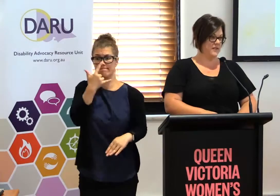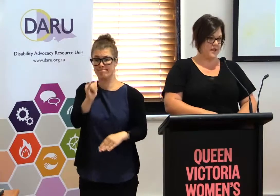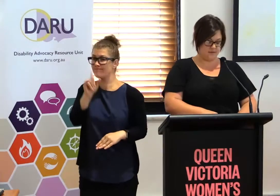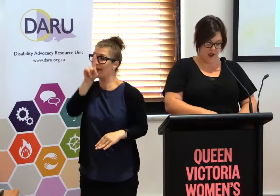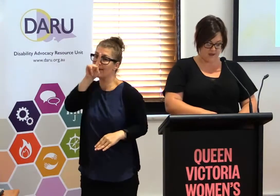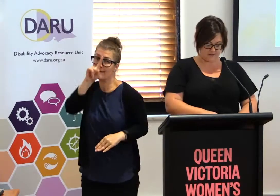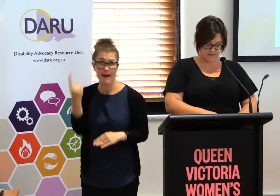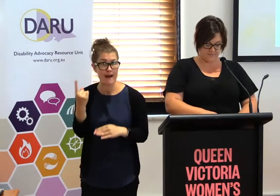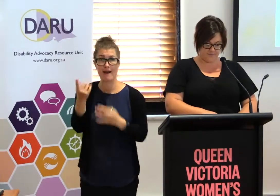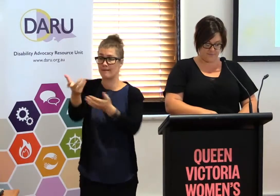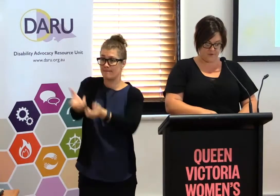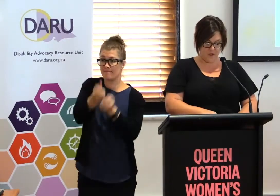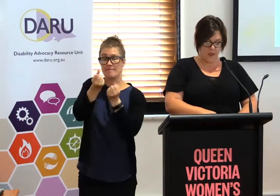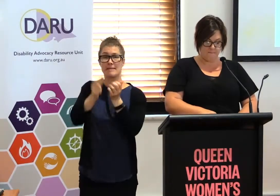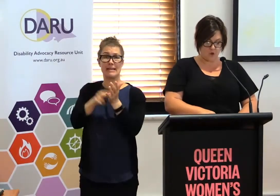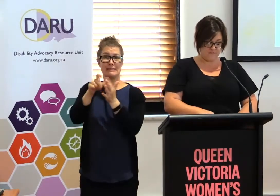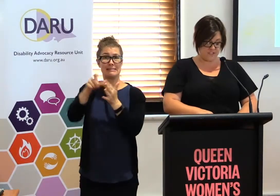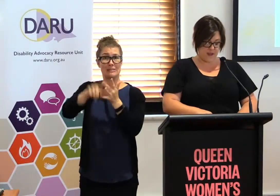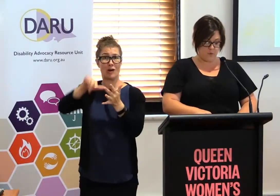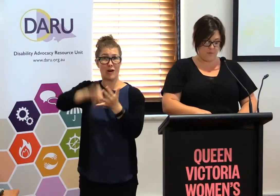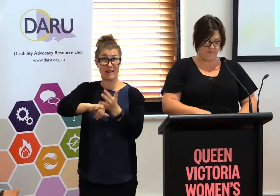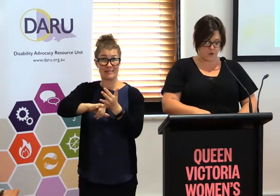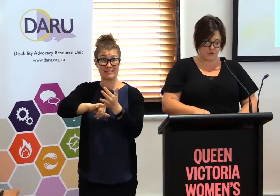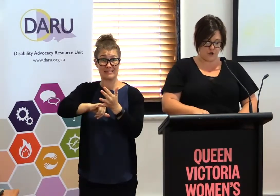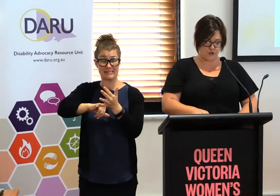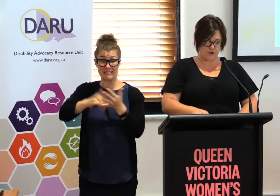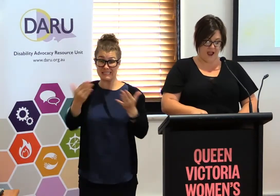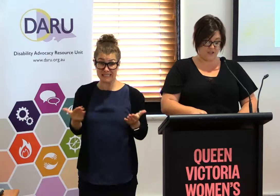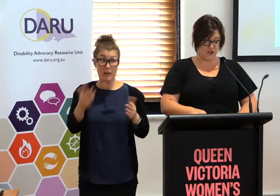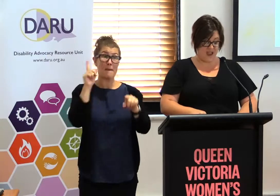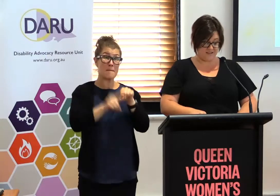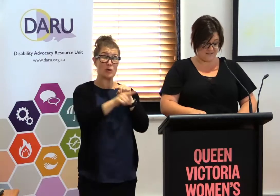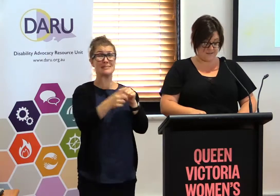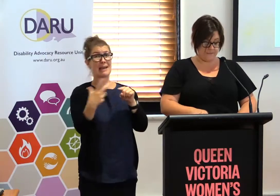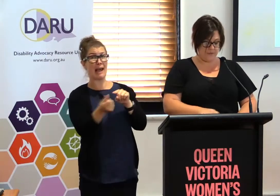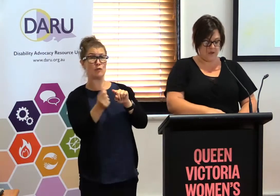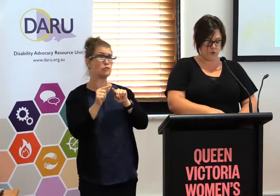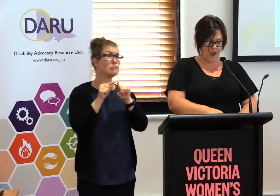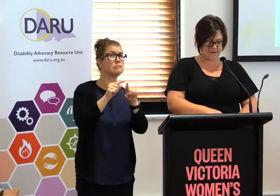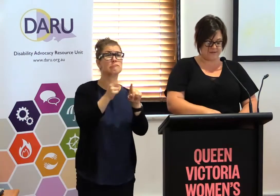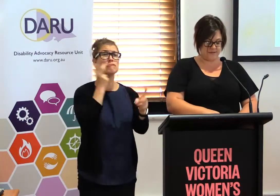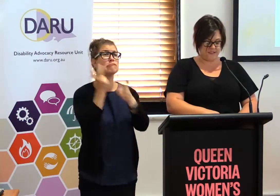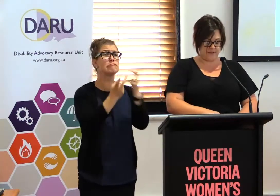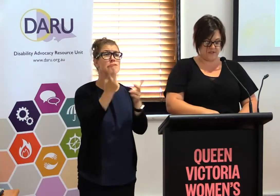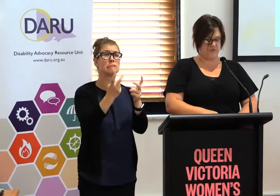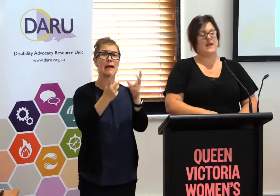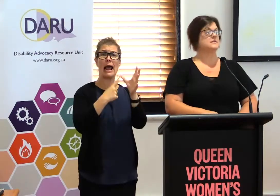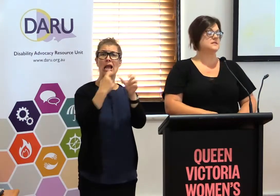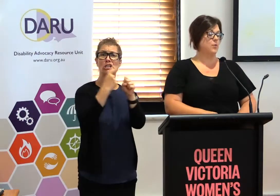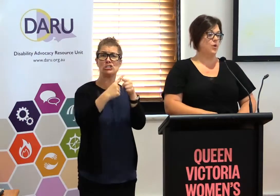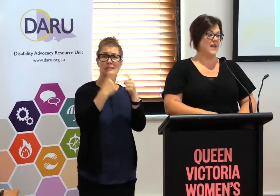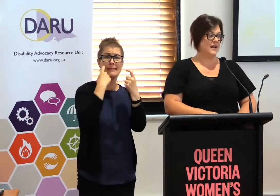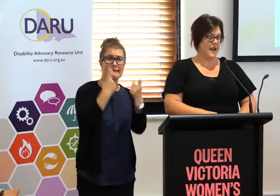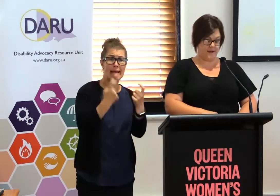requirements for the NDIS. Most of these people will be forced to turn to the aged care system to access the